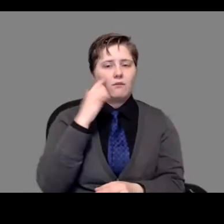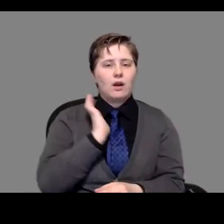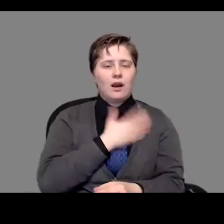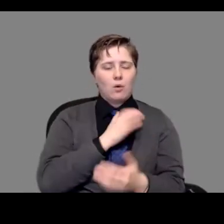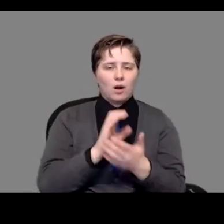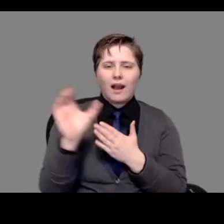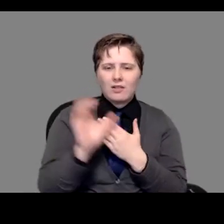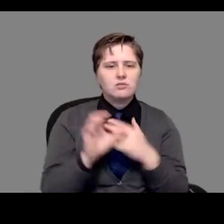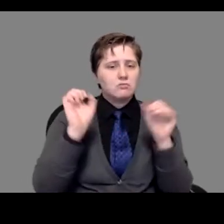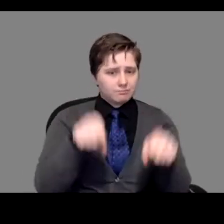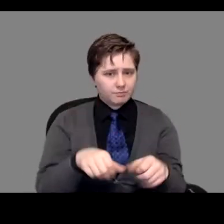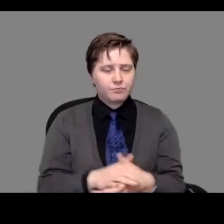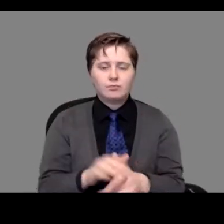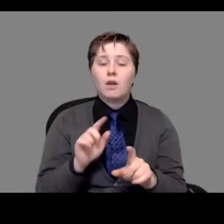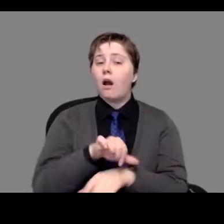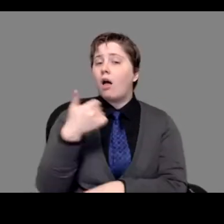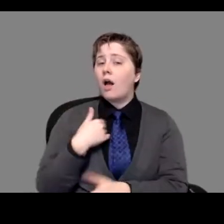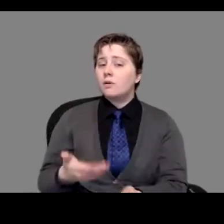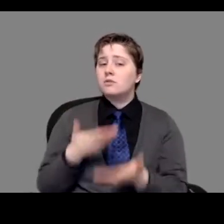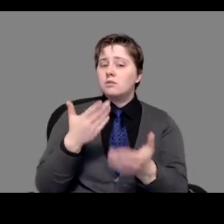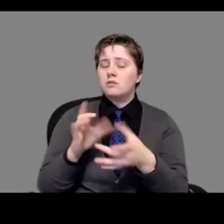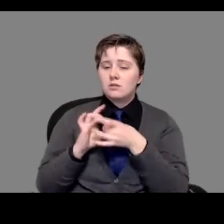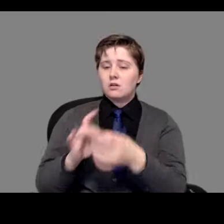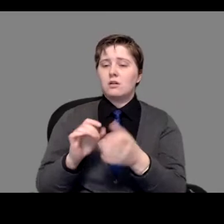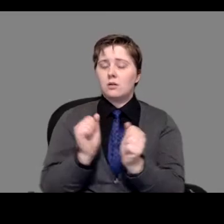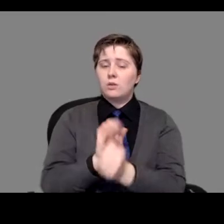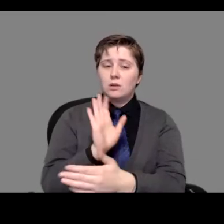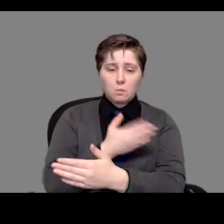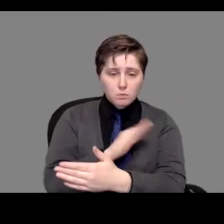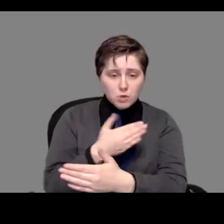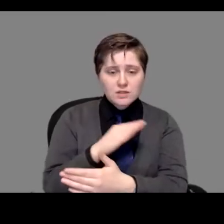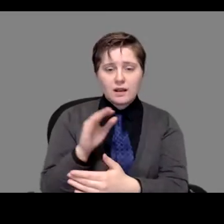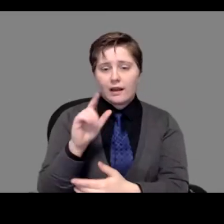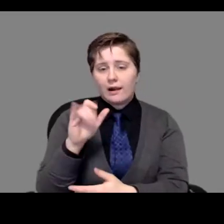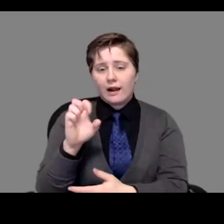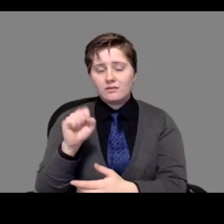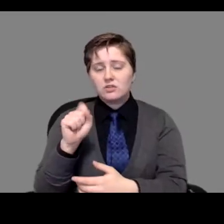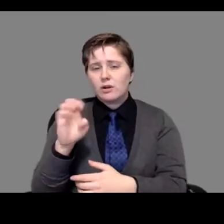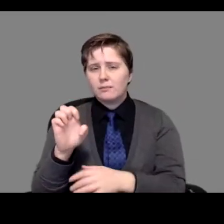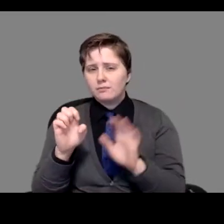calendar. The other thing I would say too, just related to music live stream, essentially,